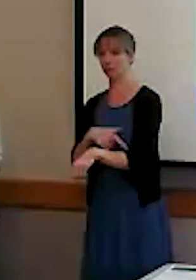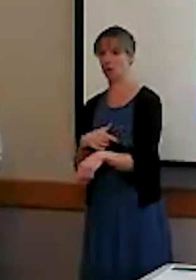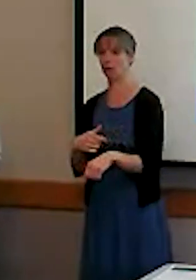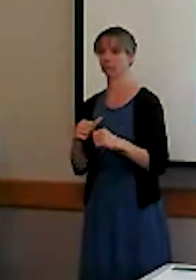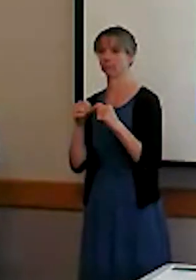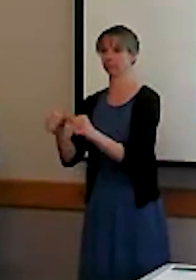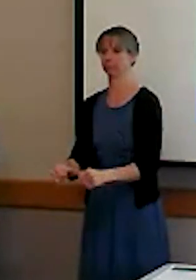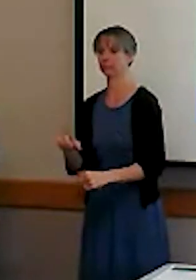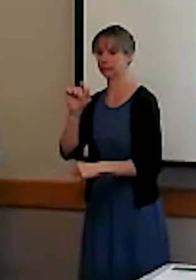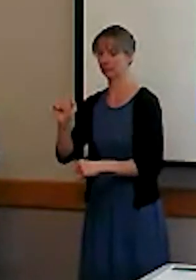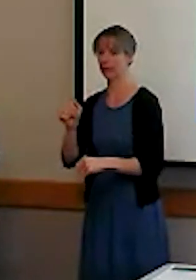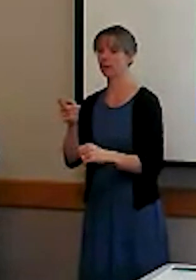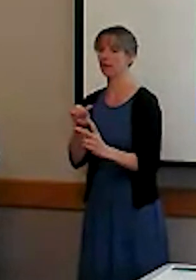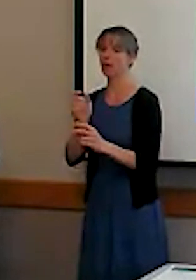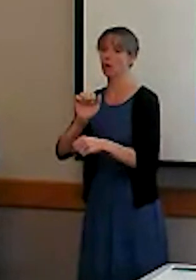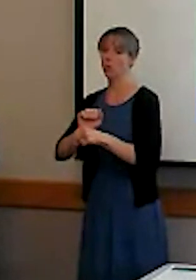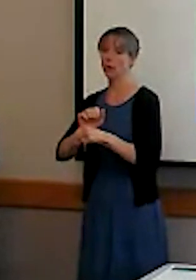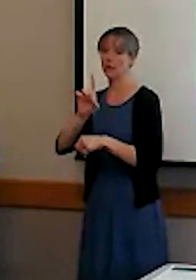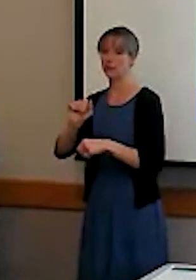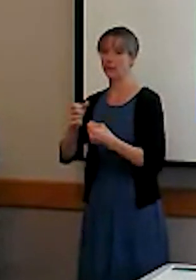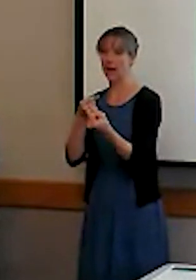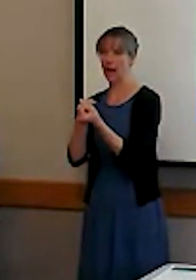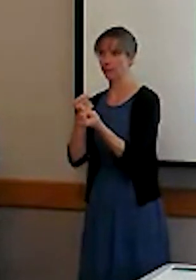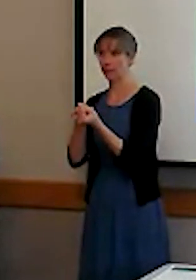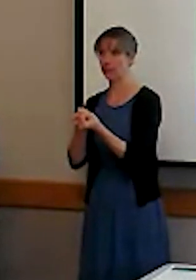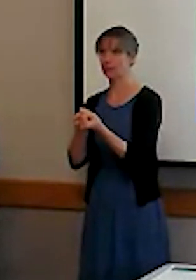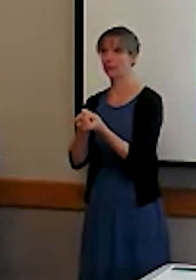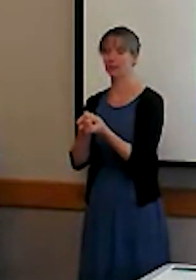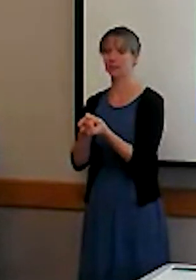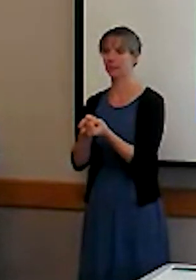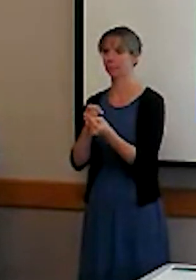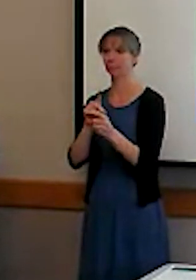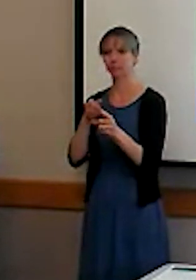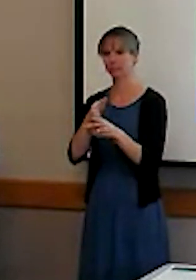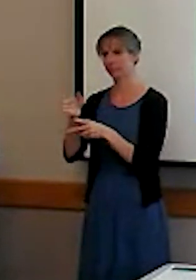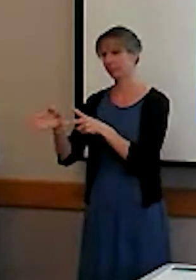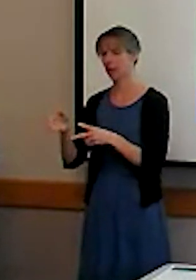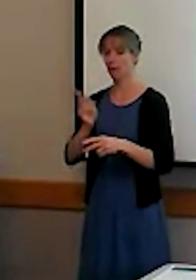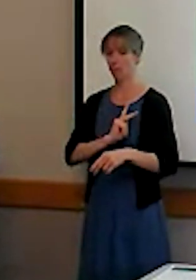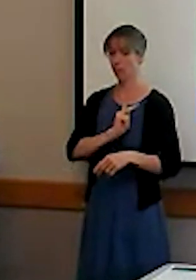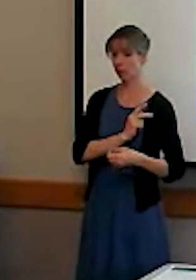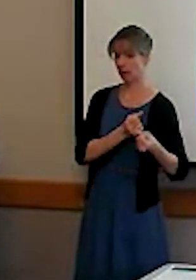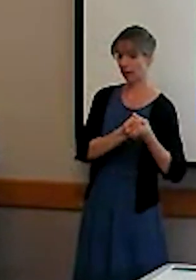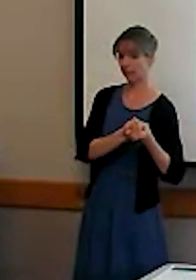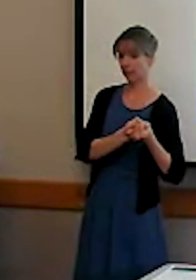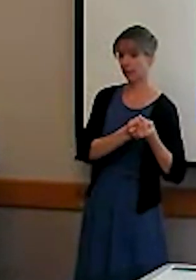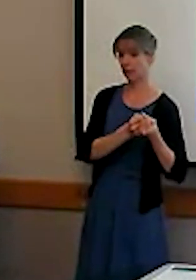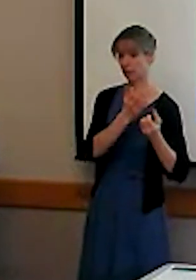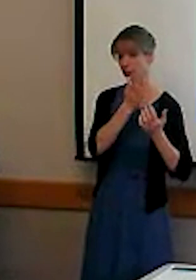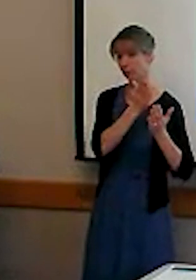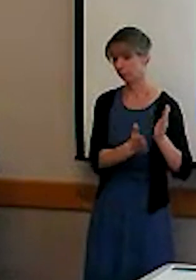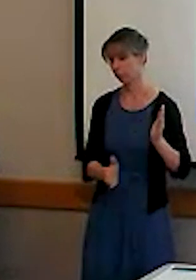worked in disability advocacy at many levels, from personal advocacy